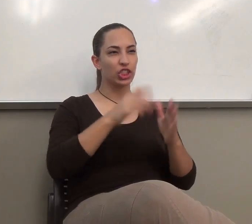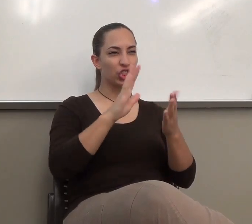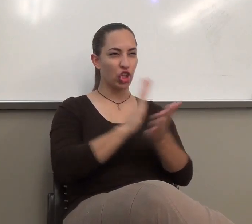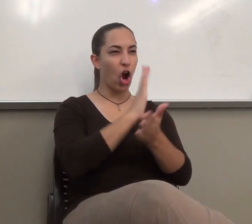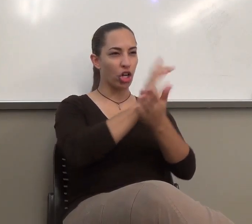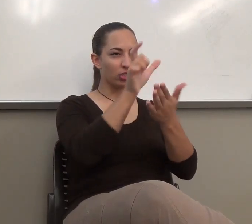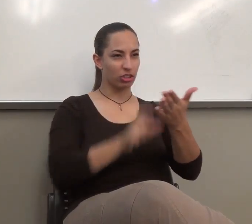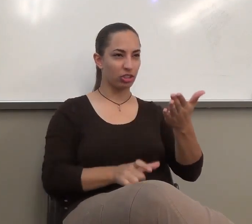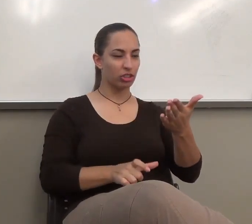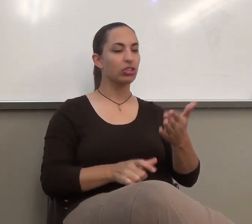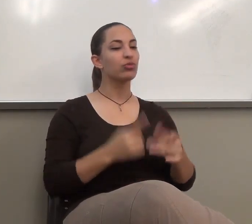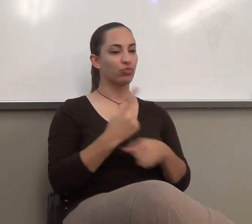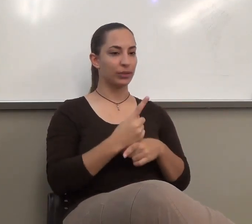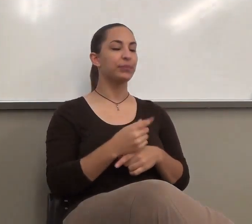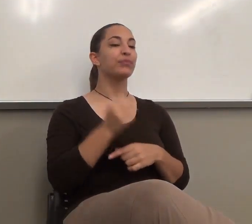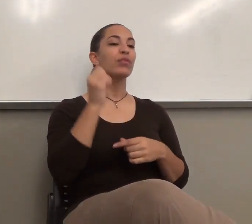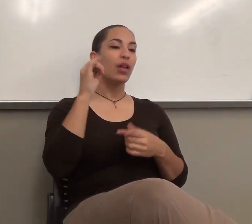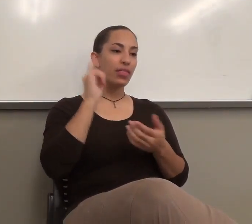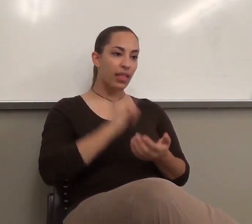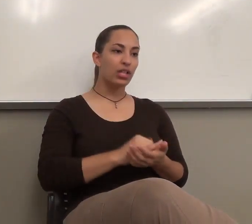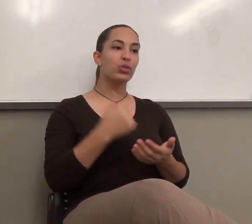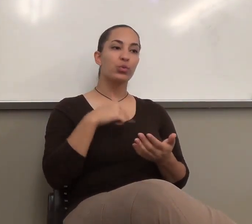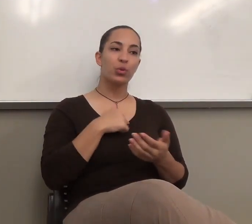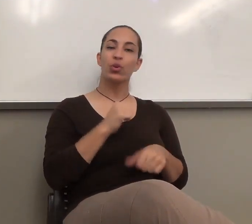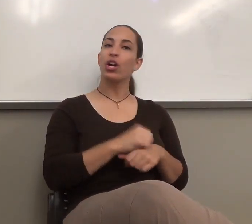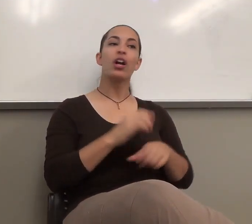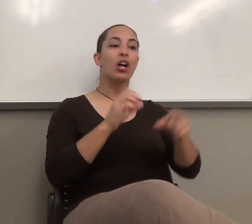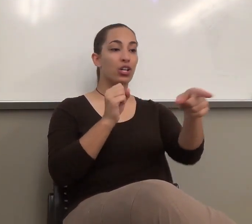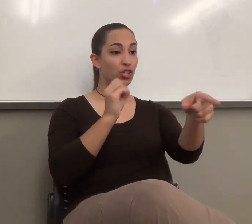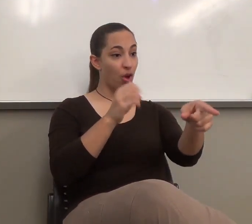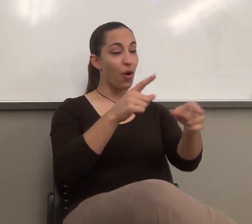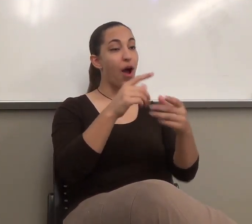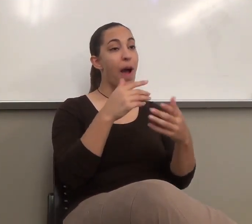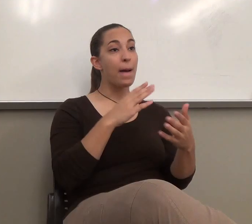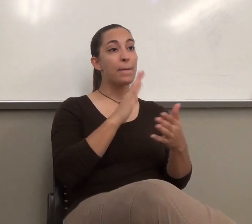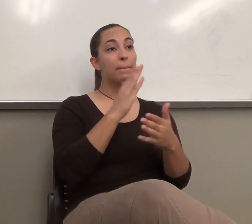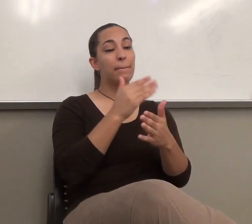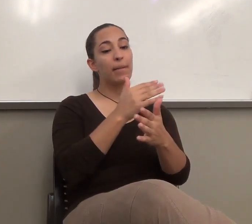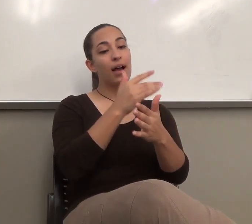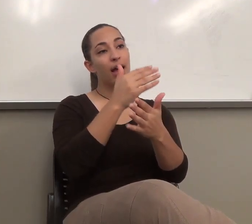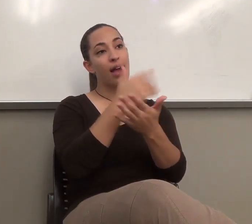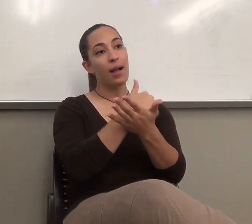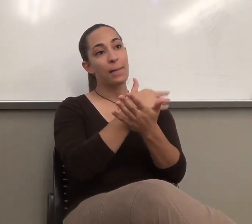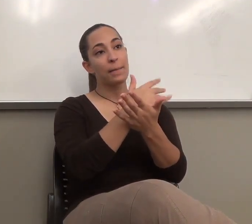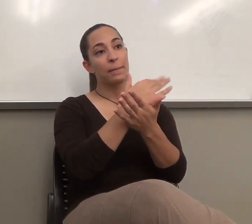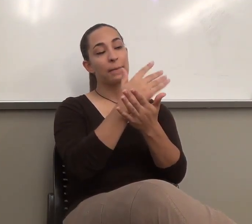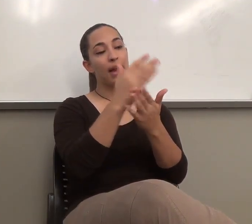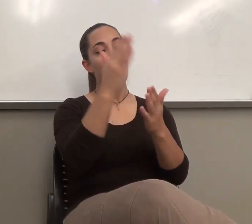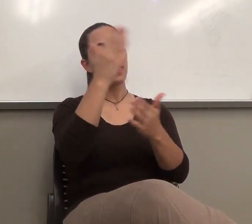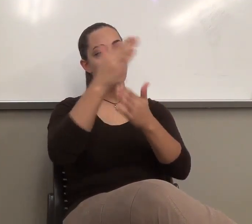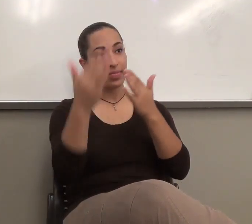here. We're working on, by the end of the semester, hopefully, figuring out what all these things